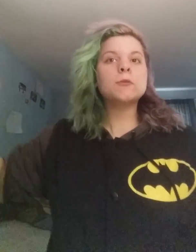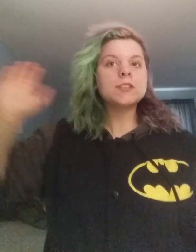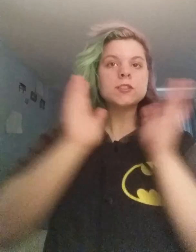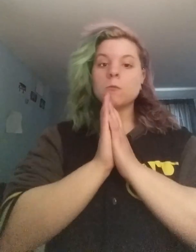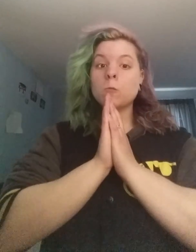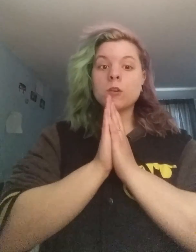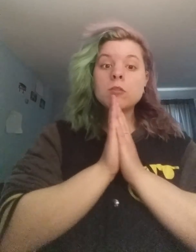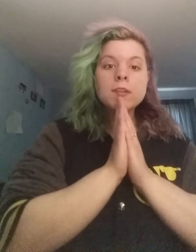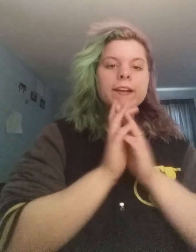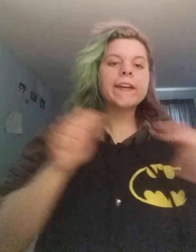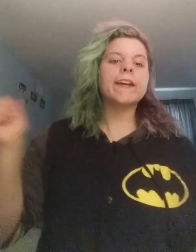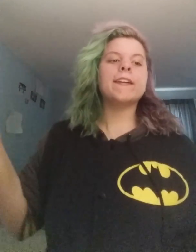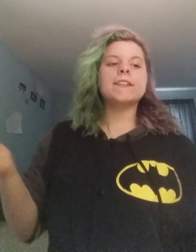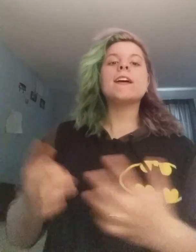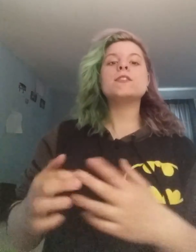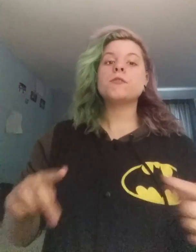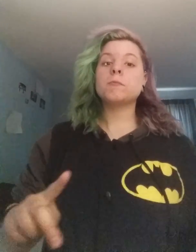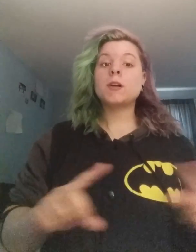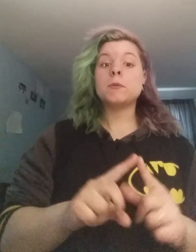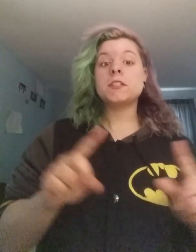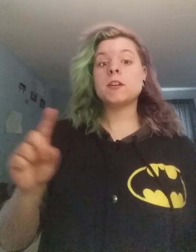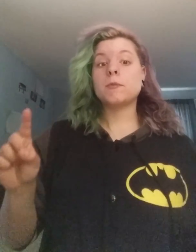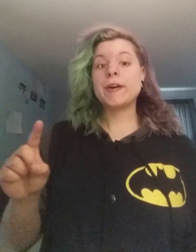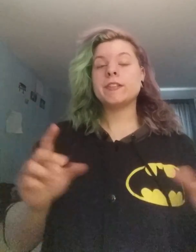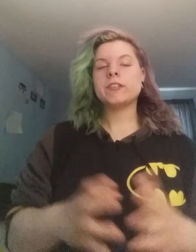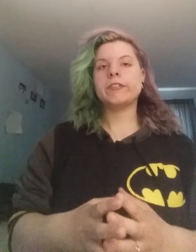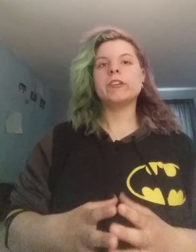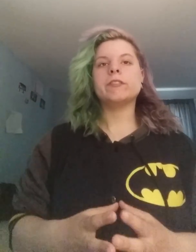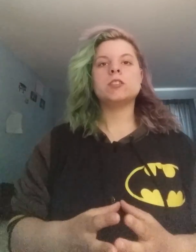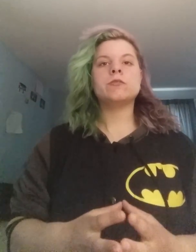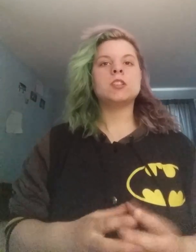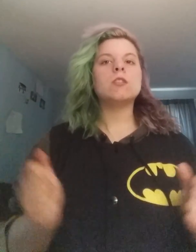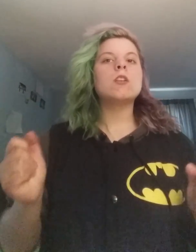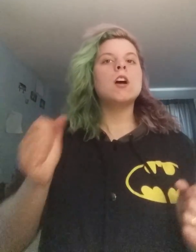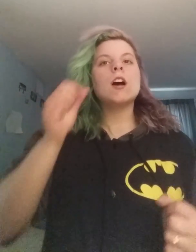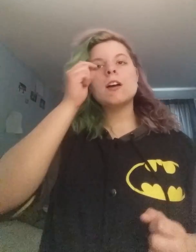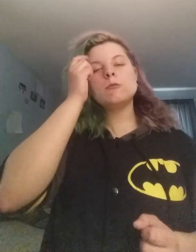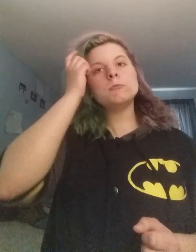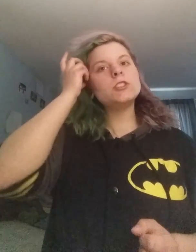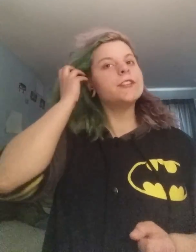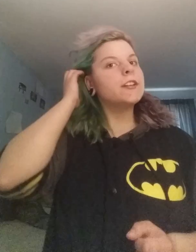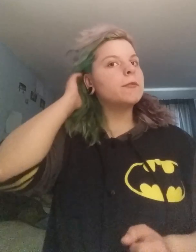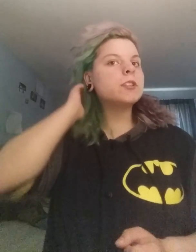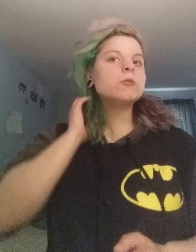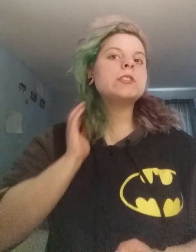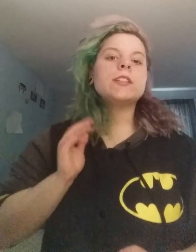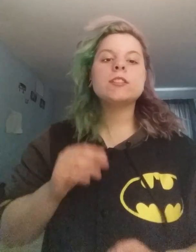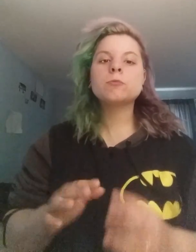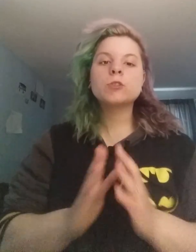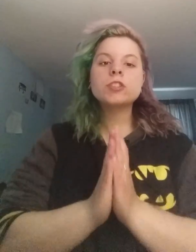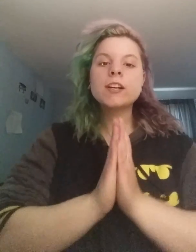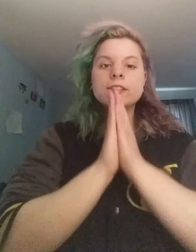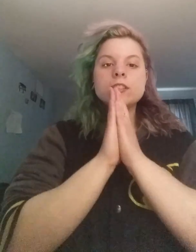anyways welcome back and as you can probably tell by the title of this video i will be sharing with you today some more signs